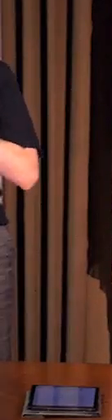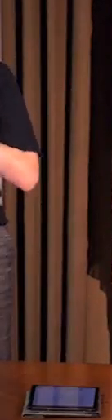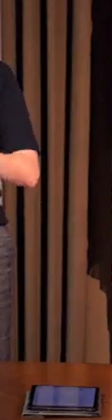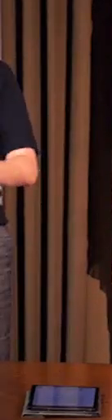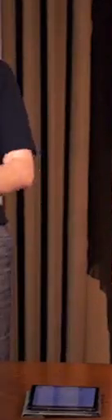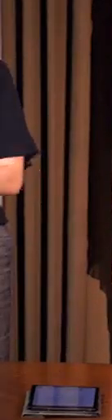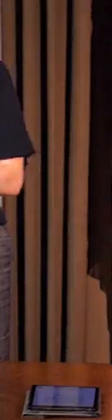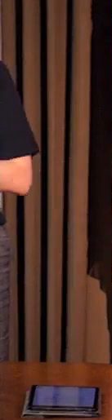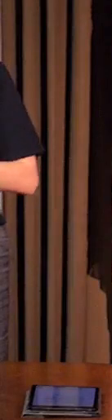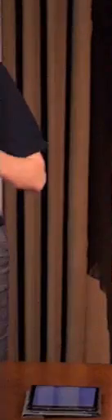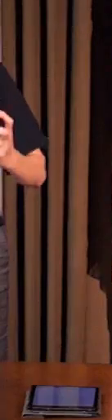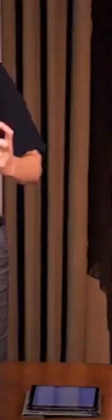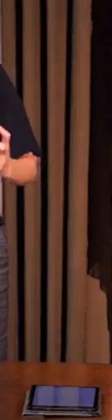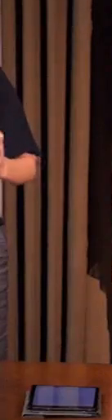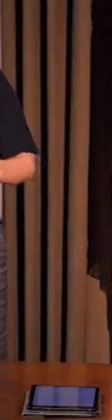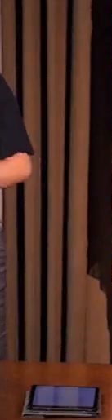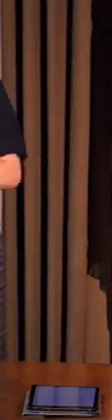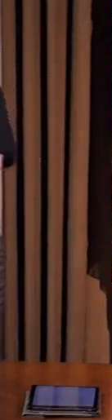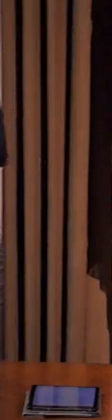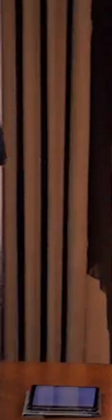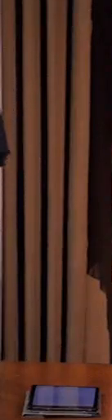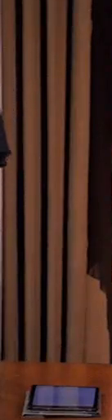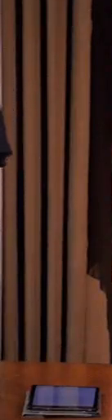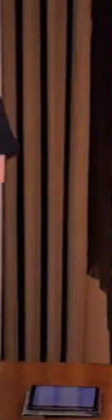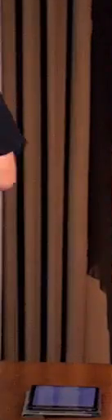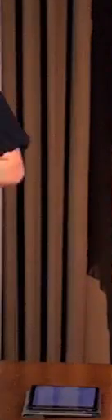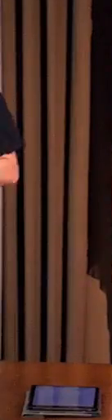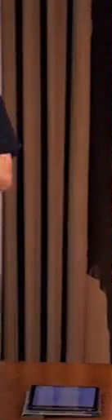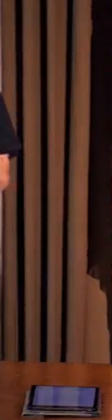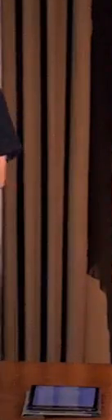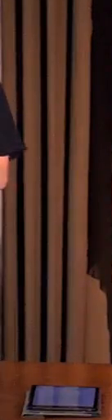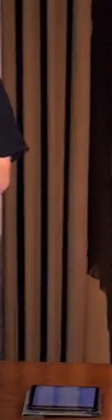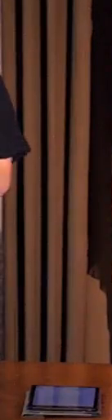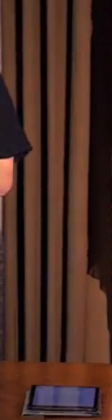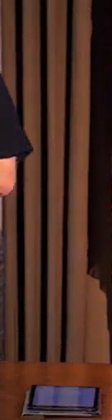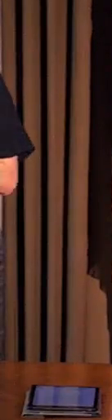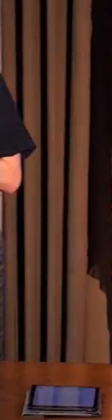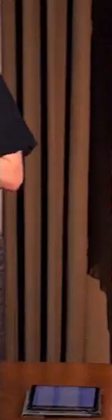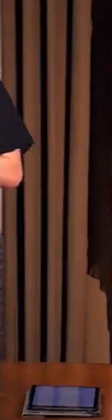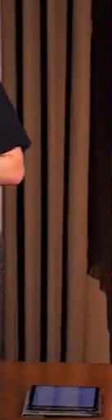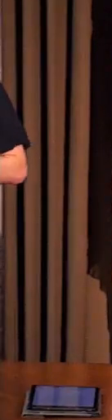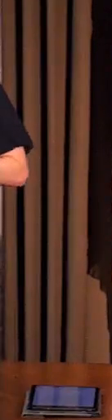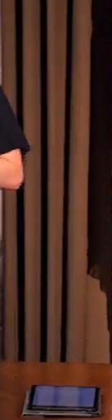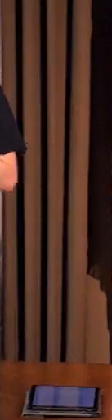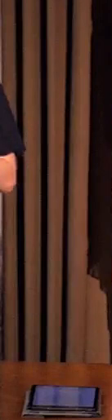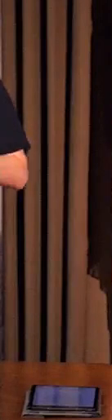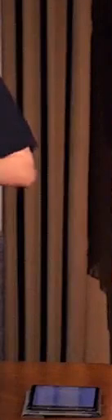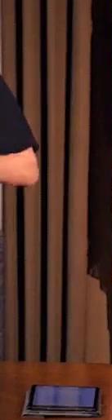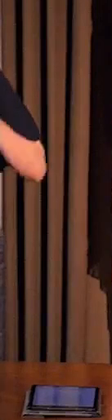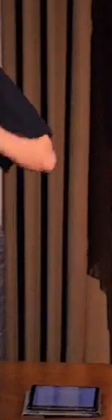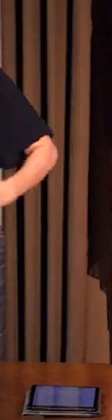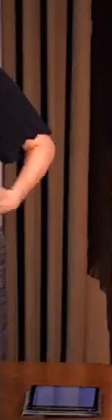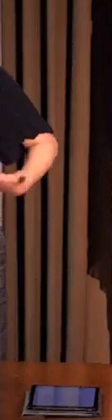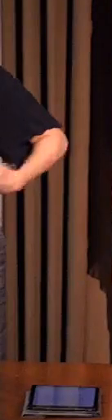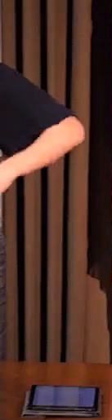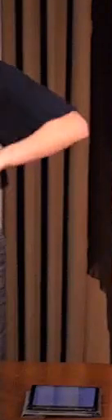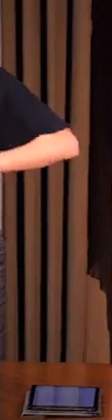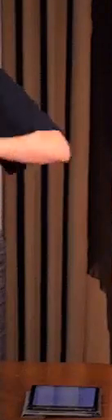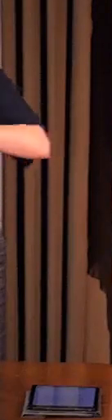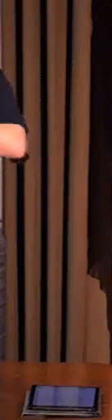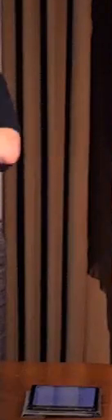also, obviously, natural immunity conferred on individuals because of